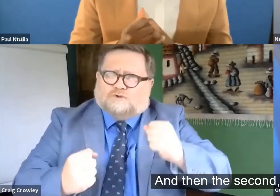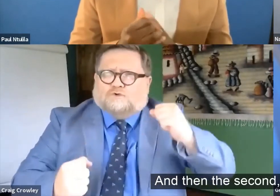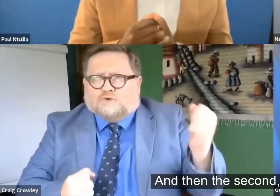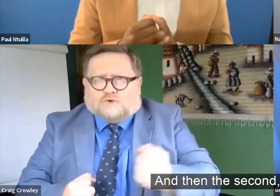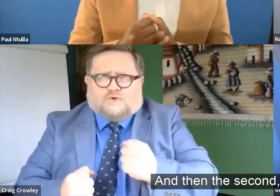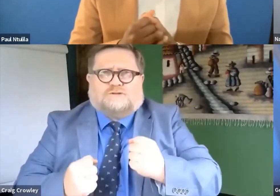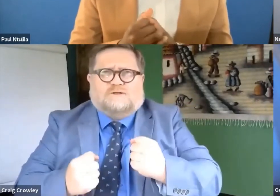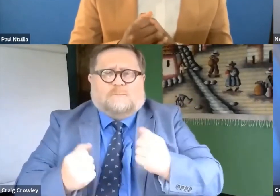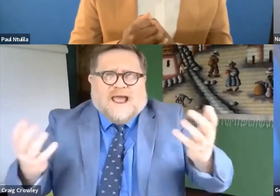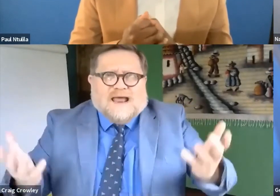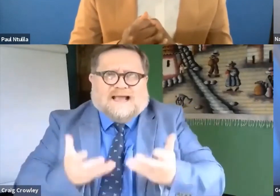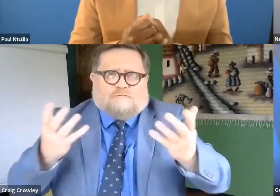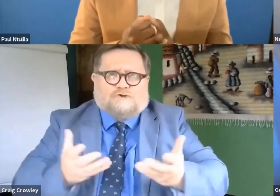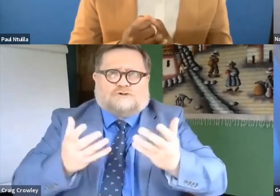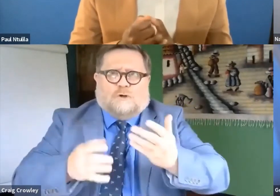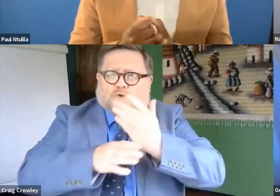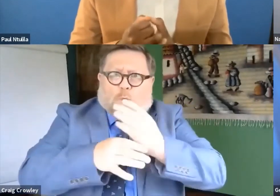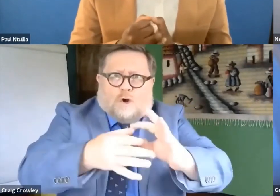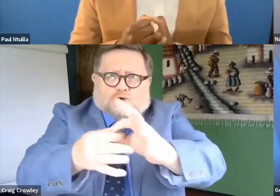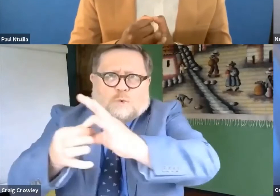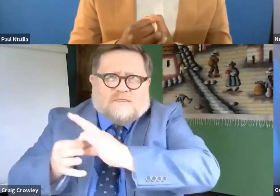organisations.